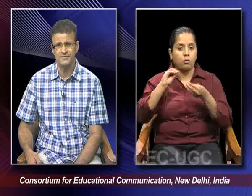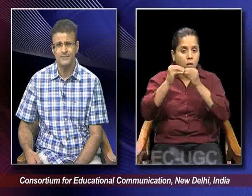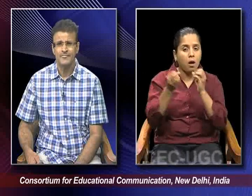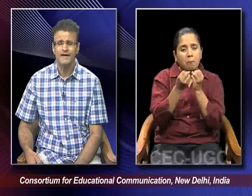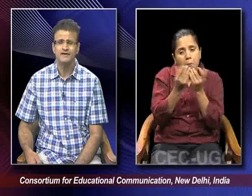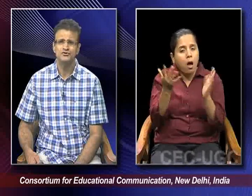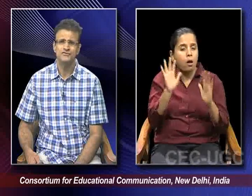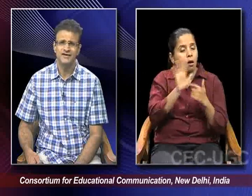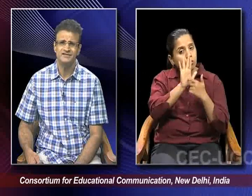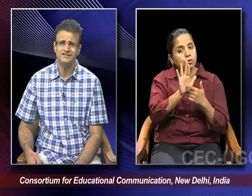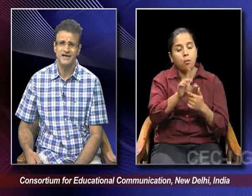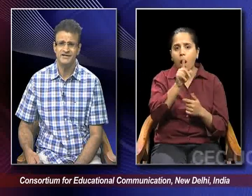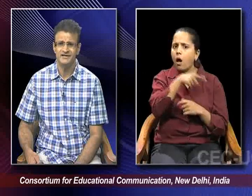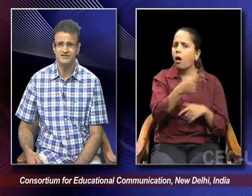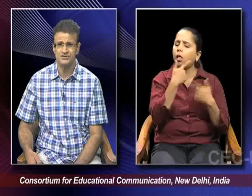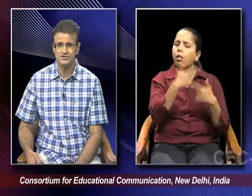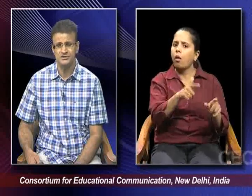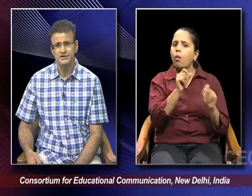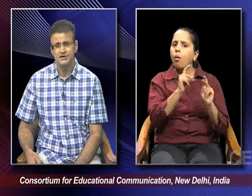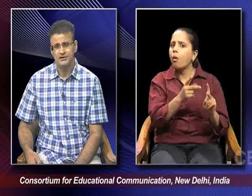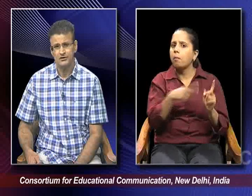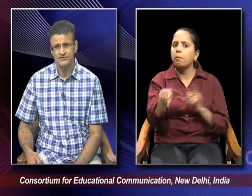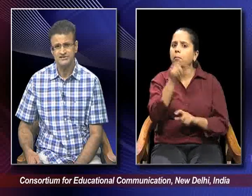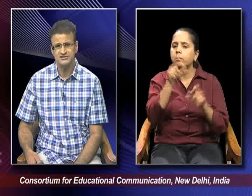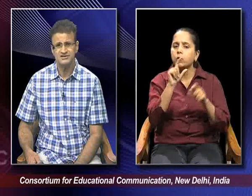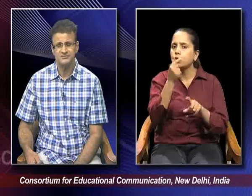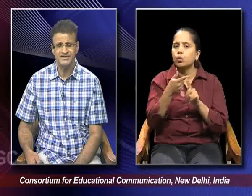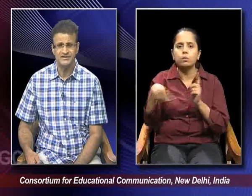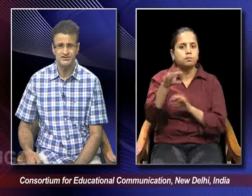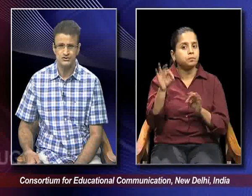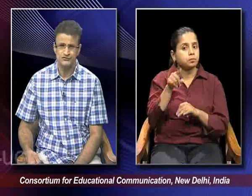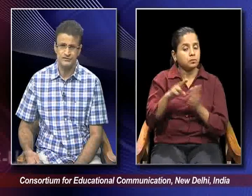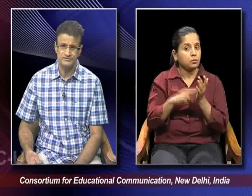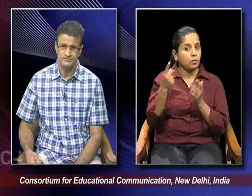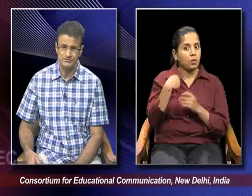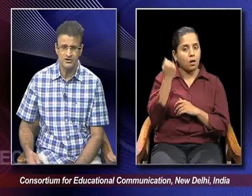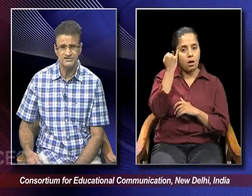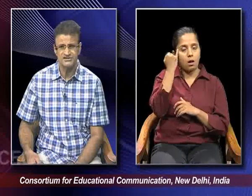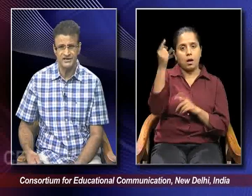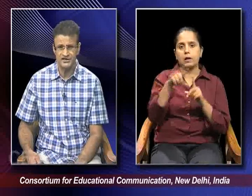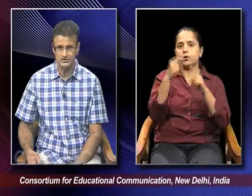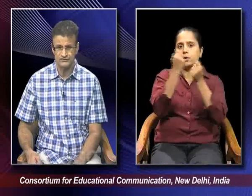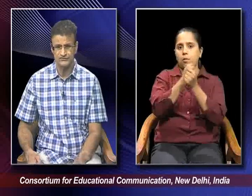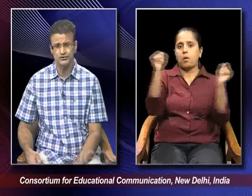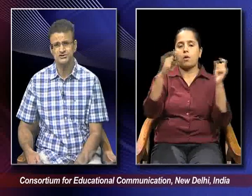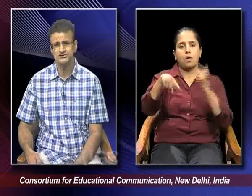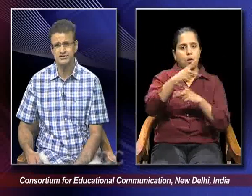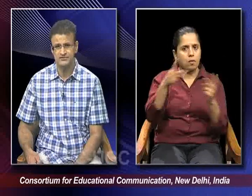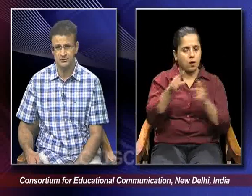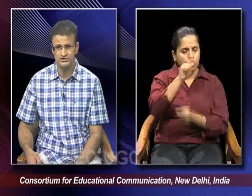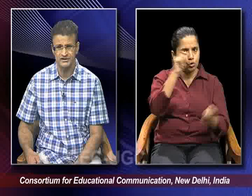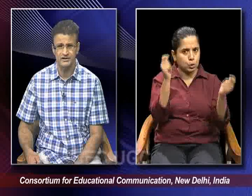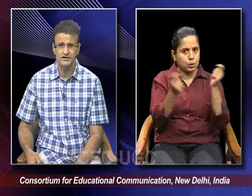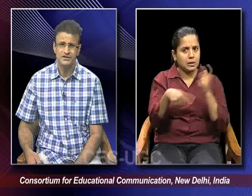etc. And so we find that ideas of nationalism, ideas of democracy, ideas of revolution, they